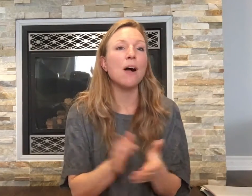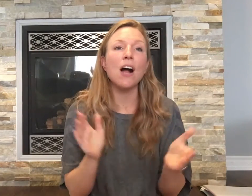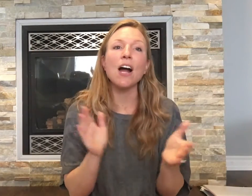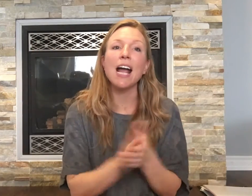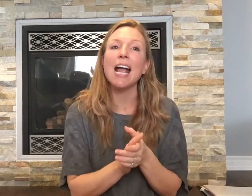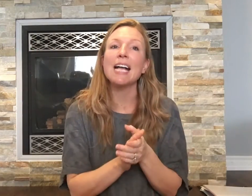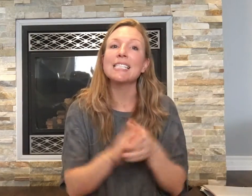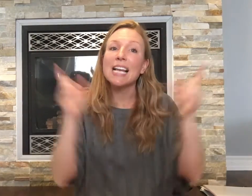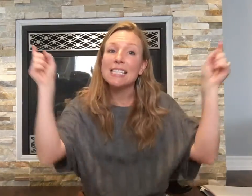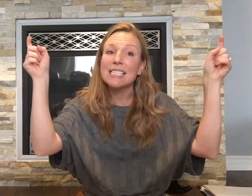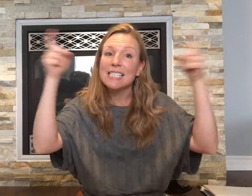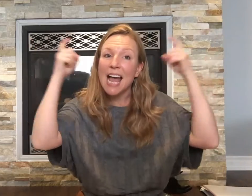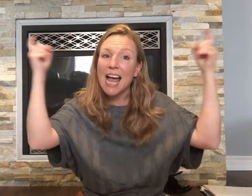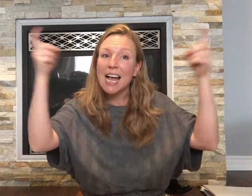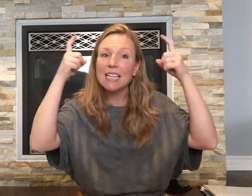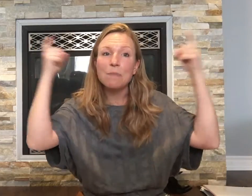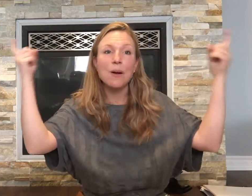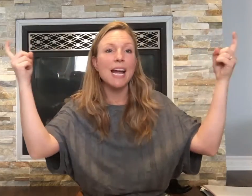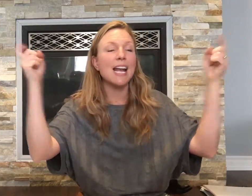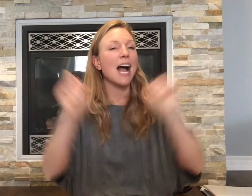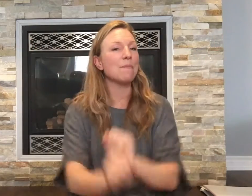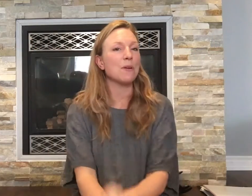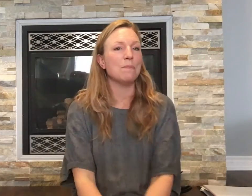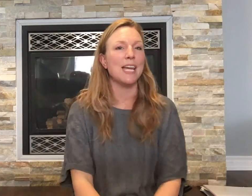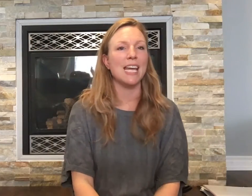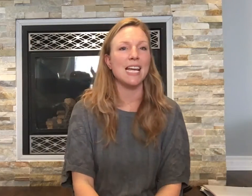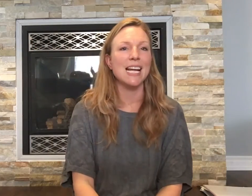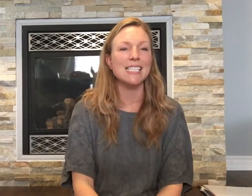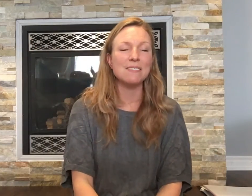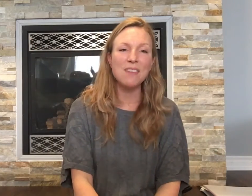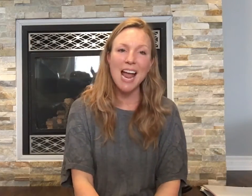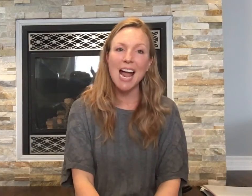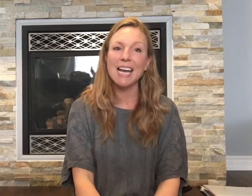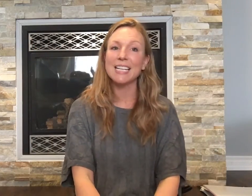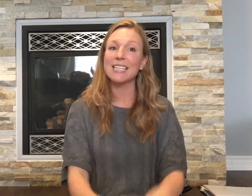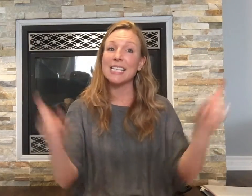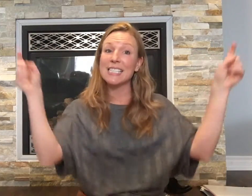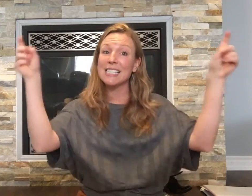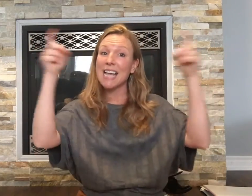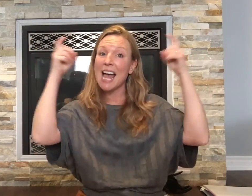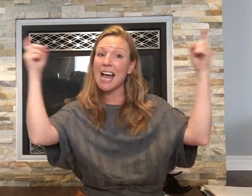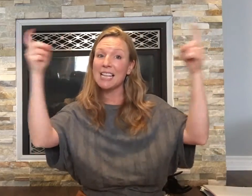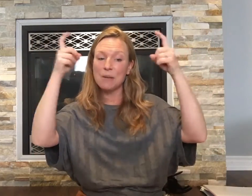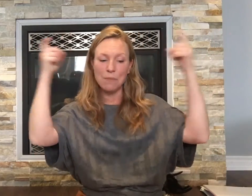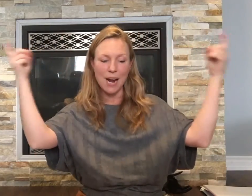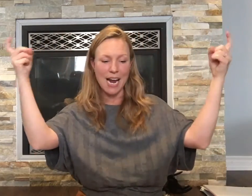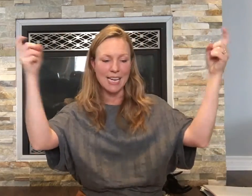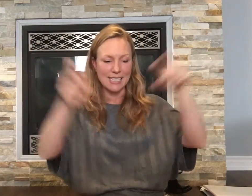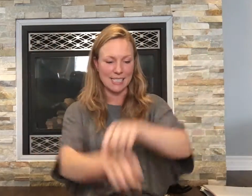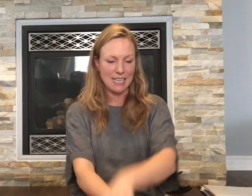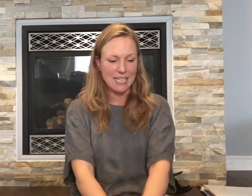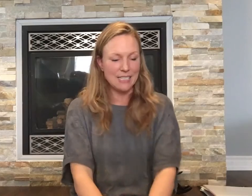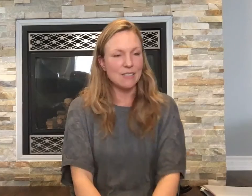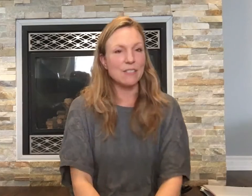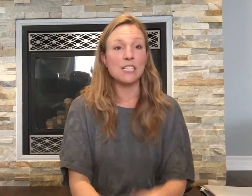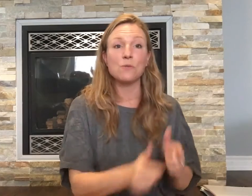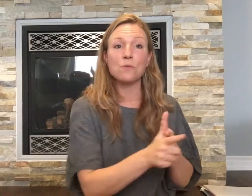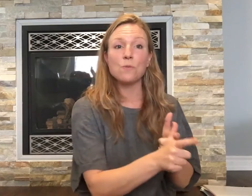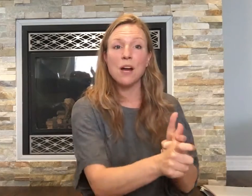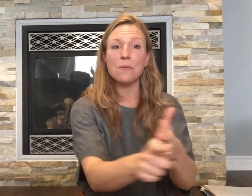our hands, let's celebrate. I'm your biggest fan. Let's celebrate, Let's run